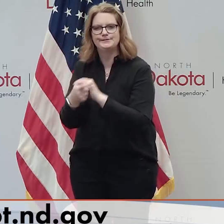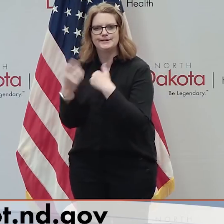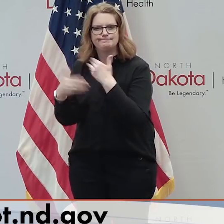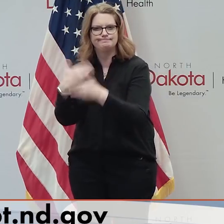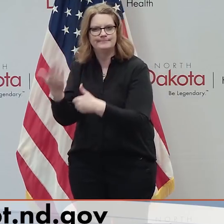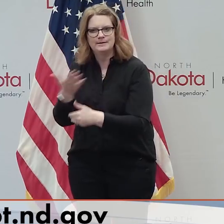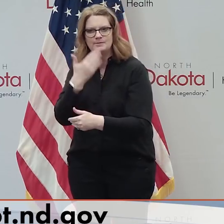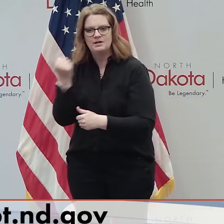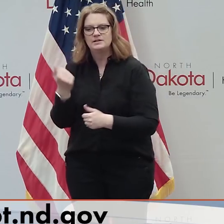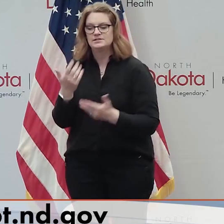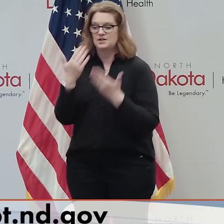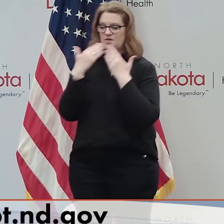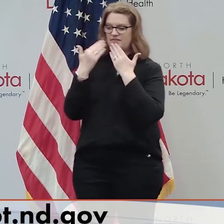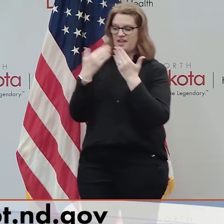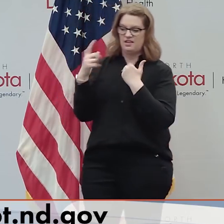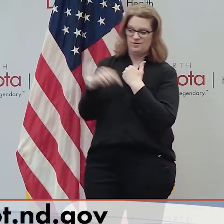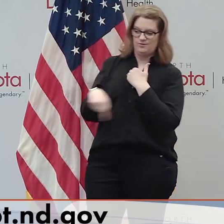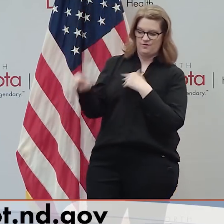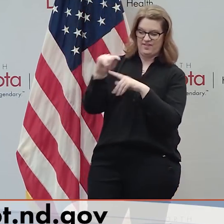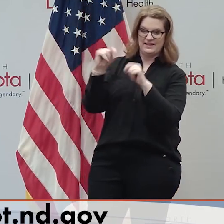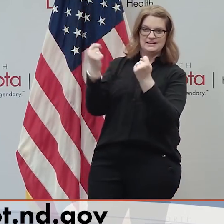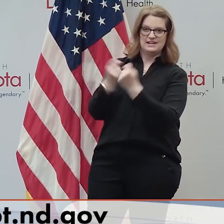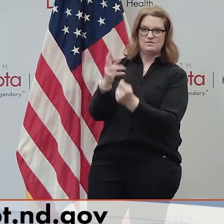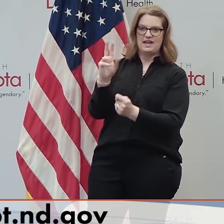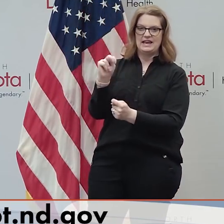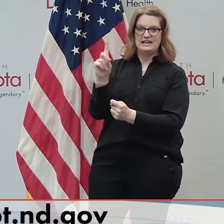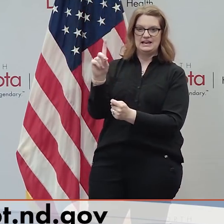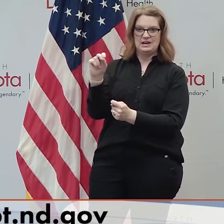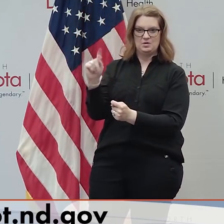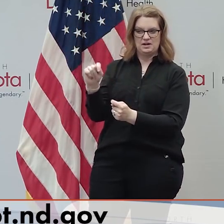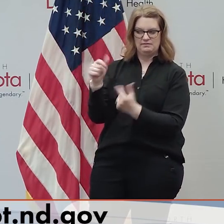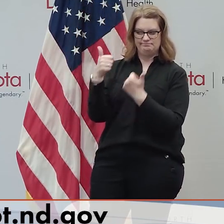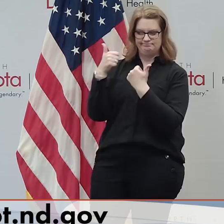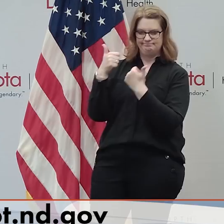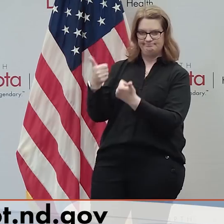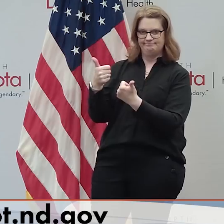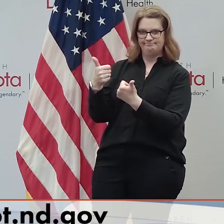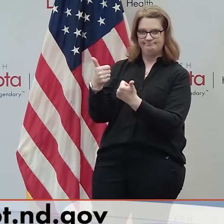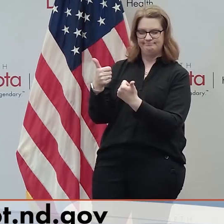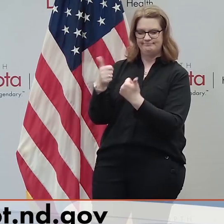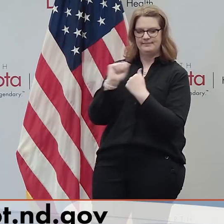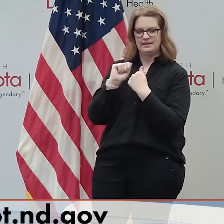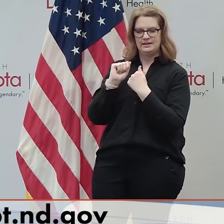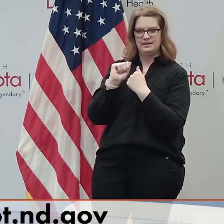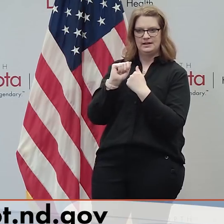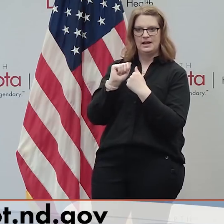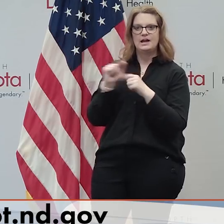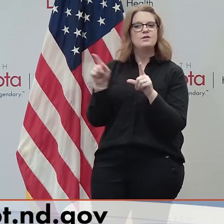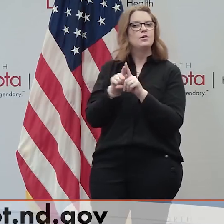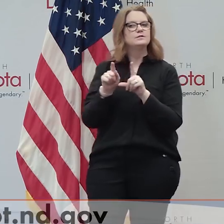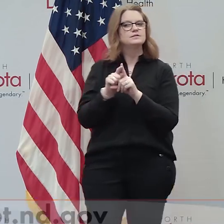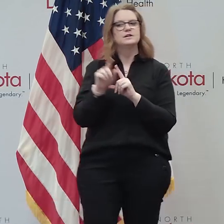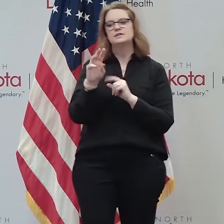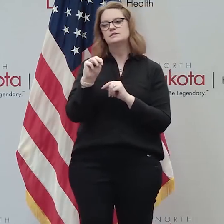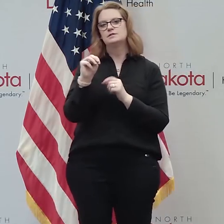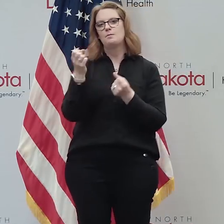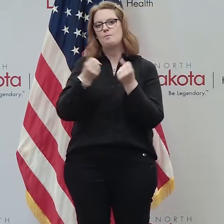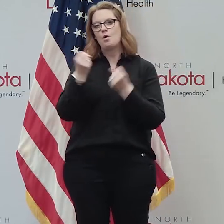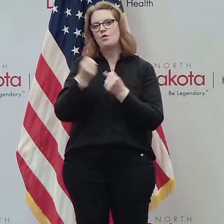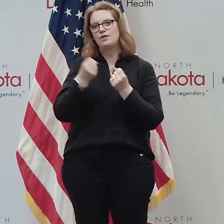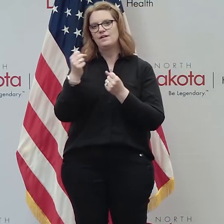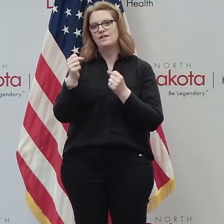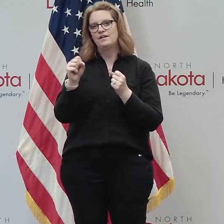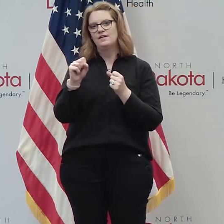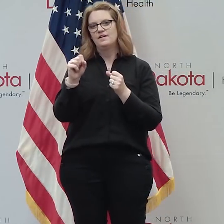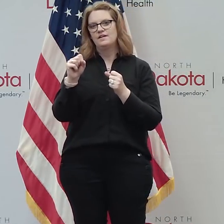congratulations to the Director Panos and the whole team over there for making that happen, and also motor vehicle service such as license